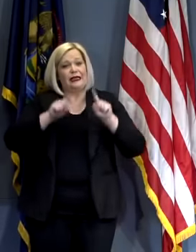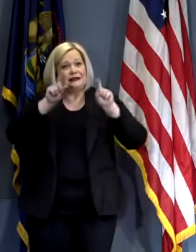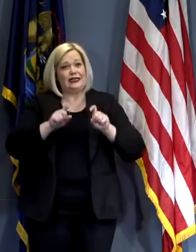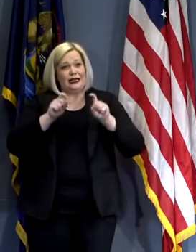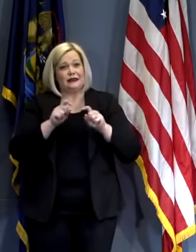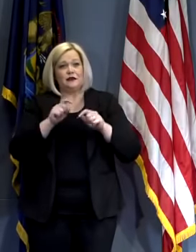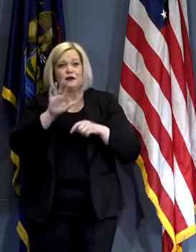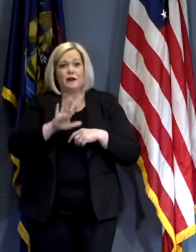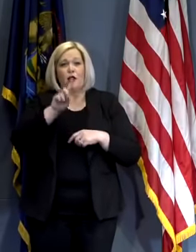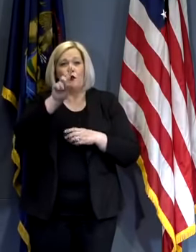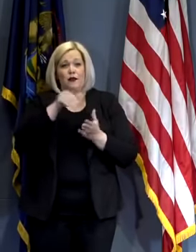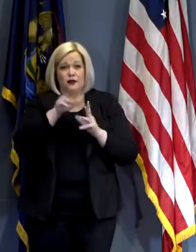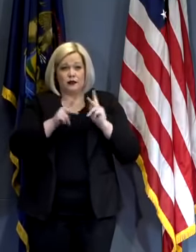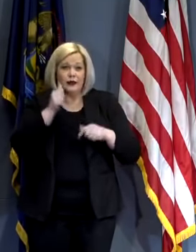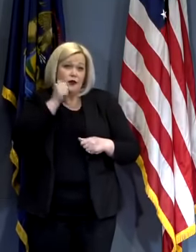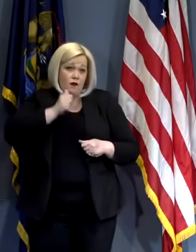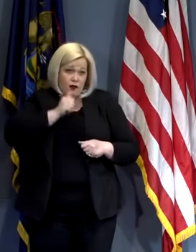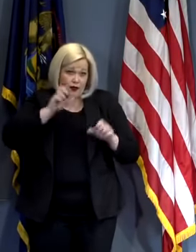individuals every day.